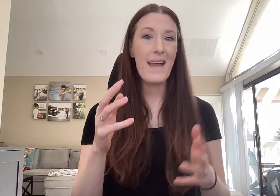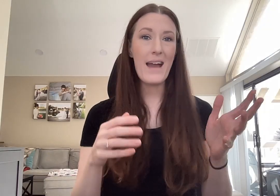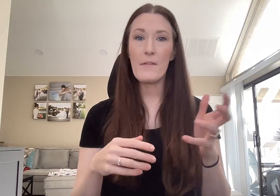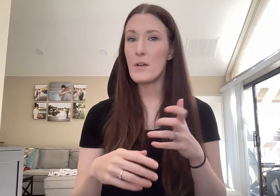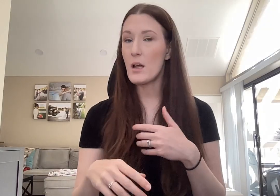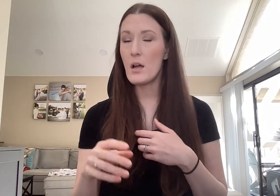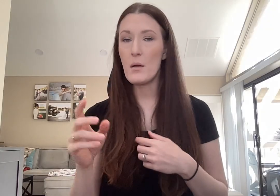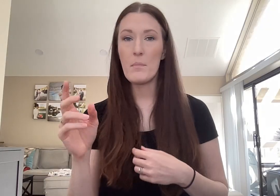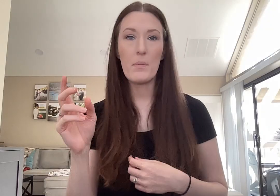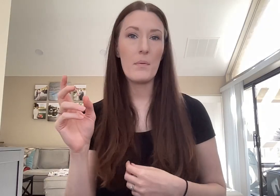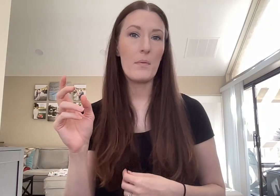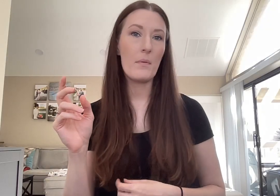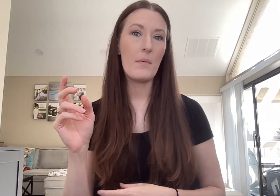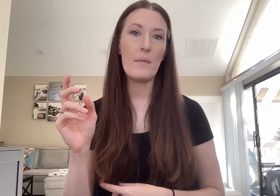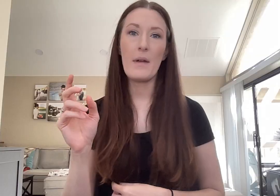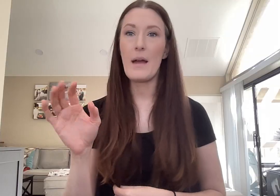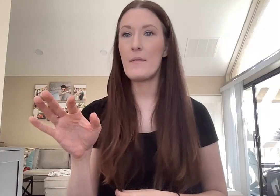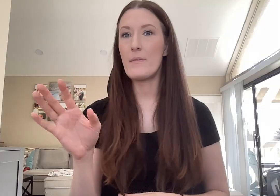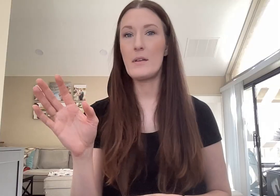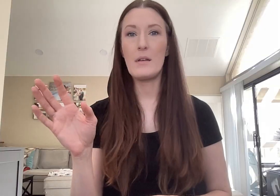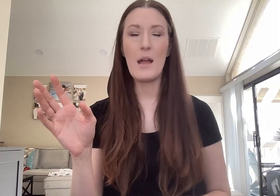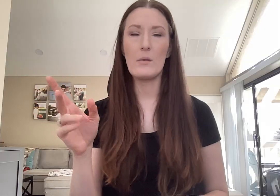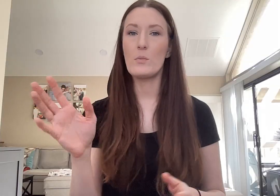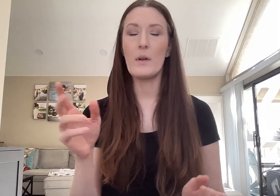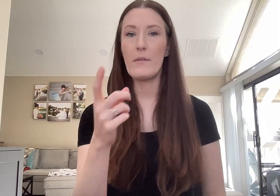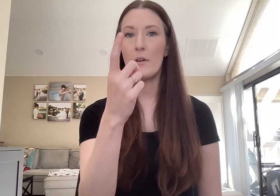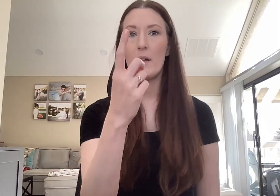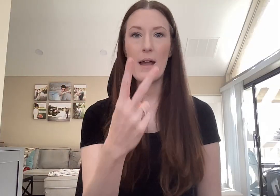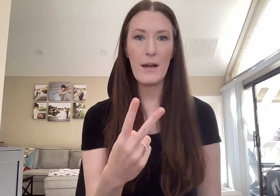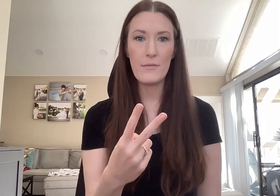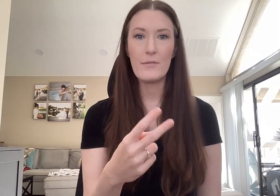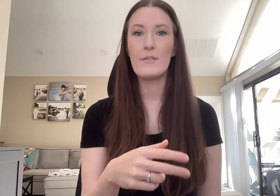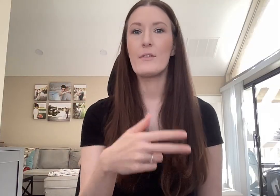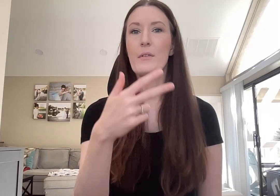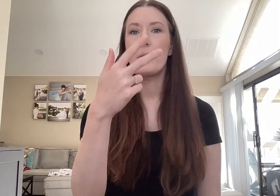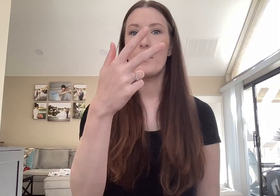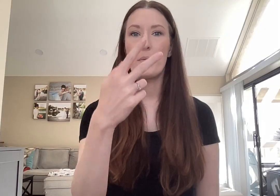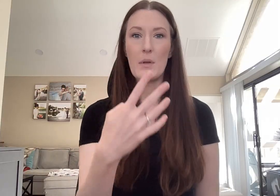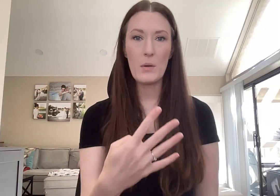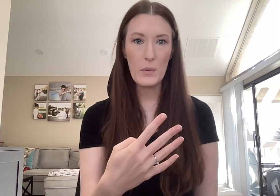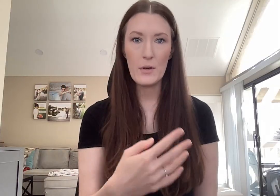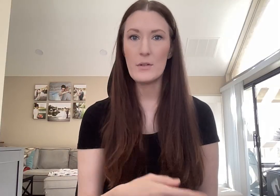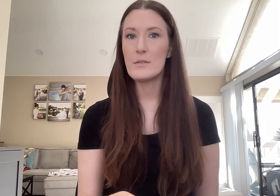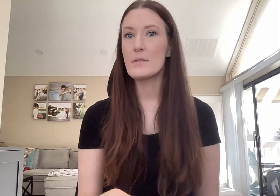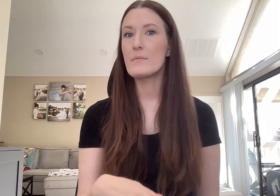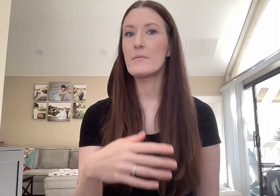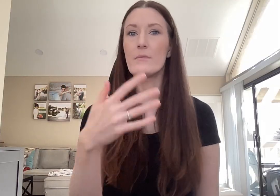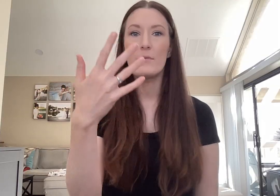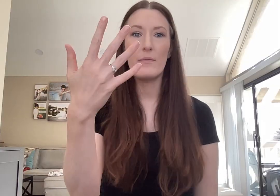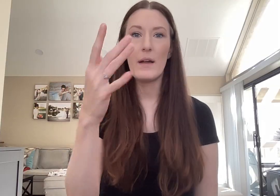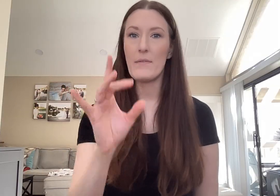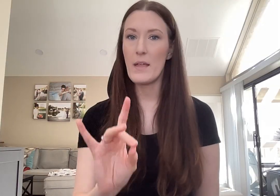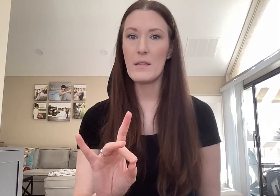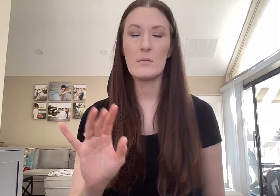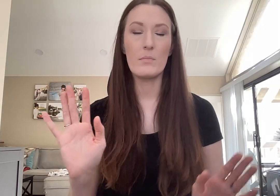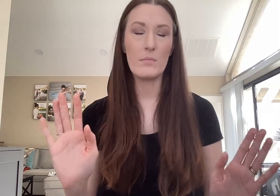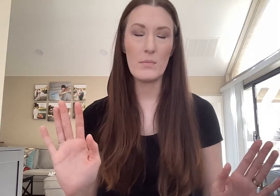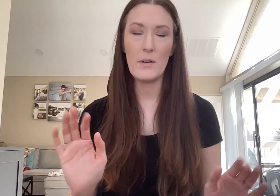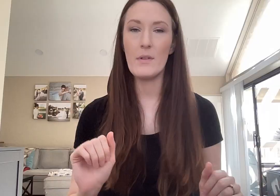Half a cup, half an ounce, whatever, half, 3/4, 5/8, whatever the